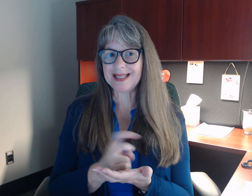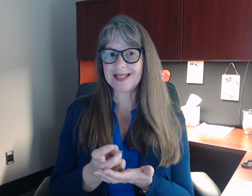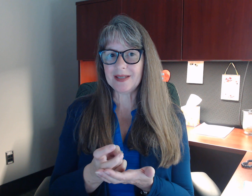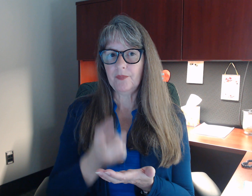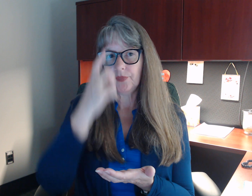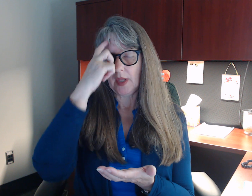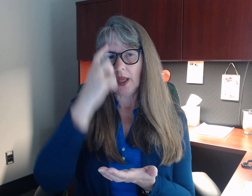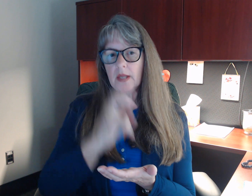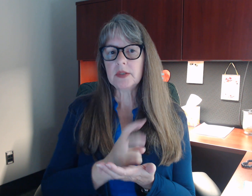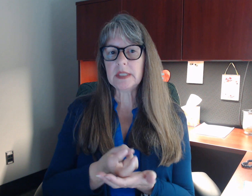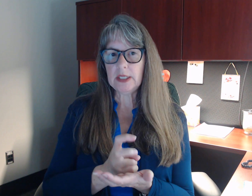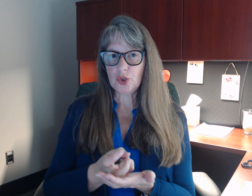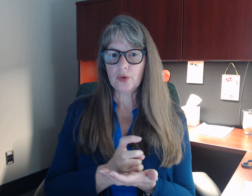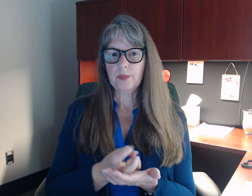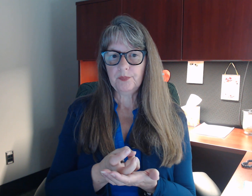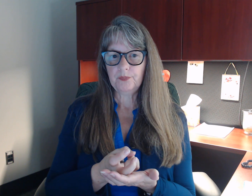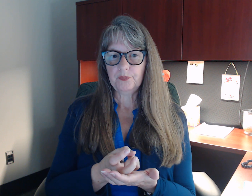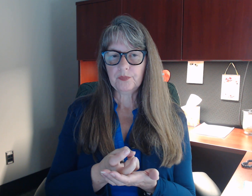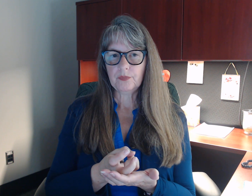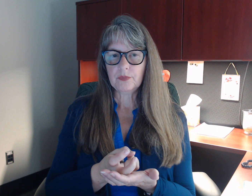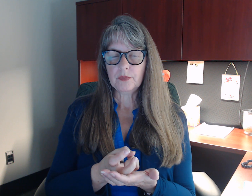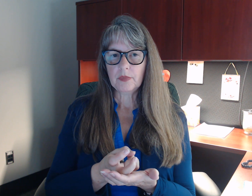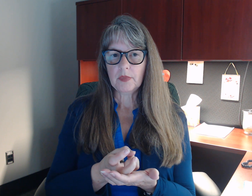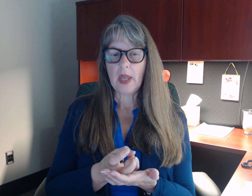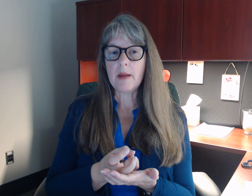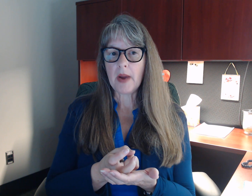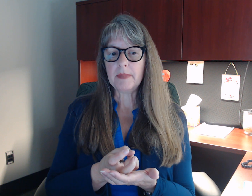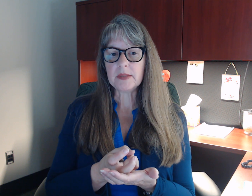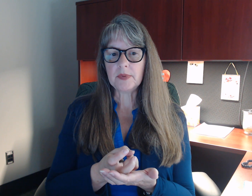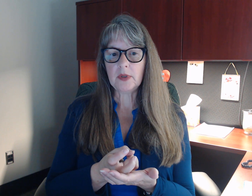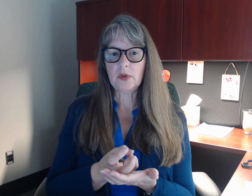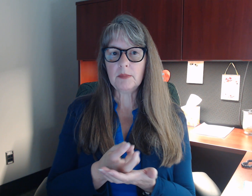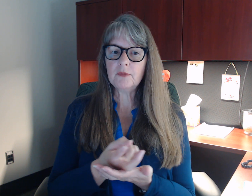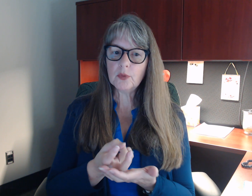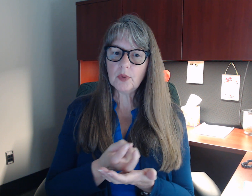restless seizure. And that might be something that you need. But if you're rolling